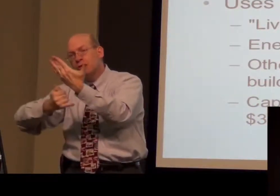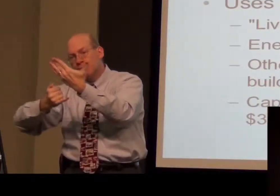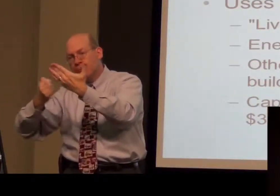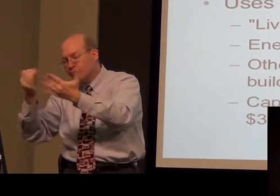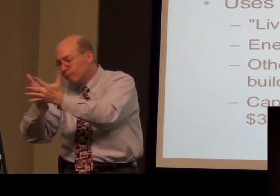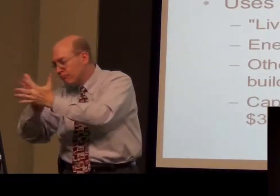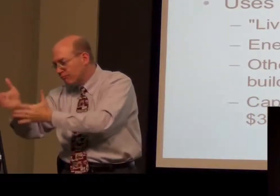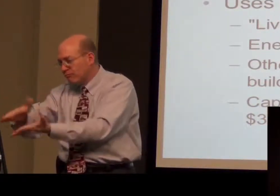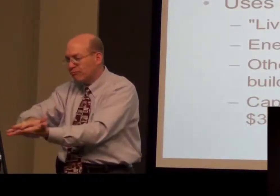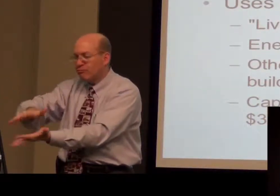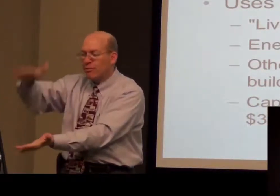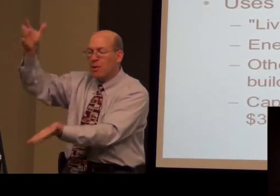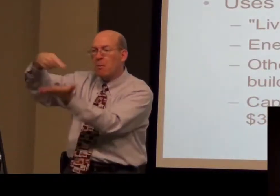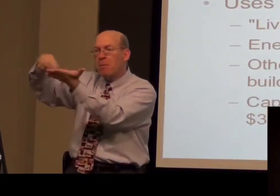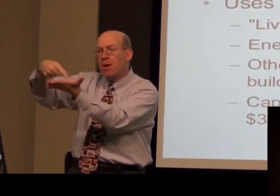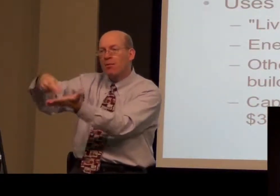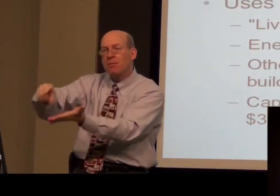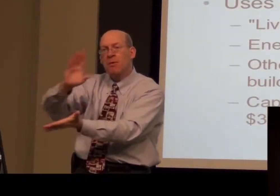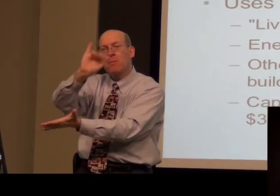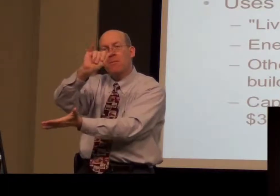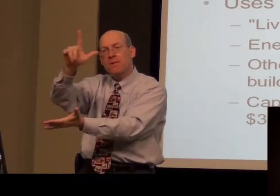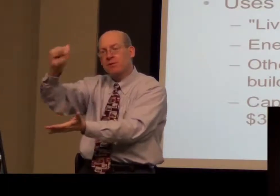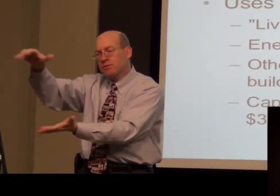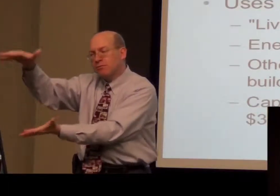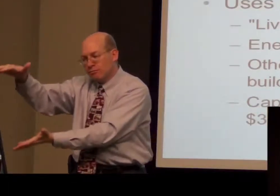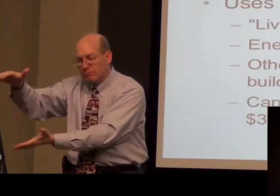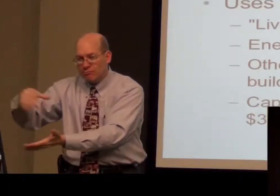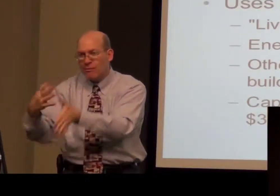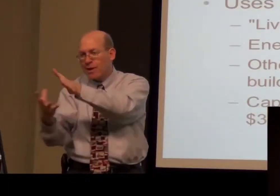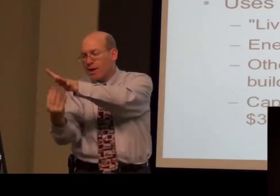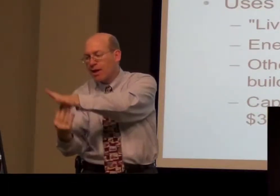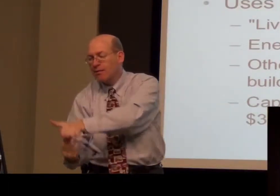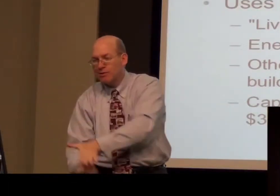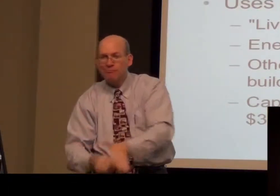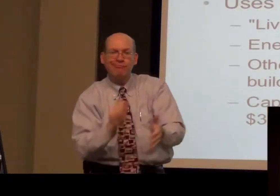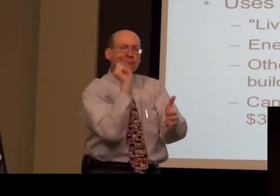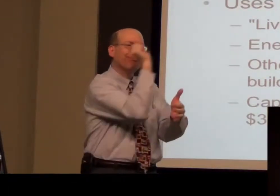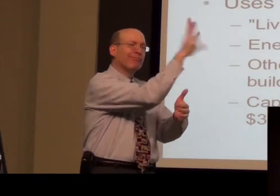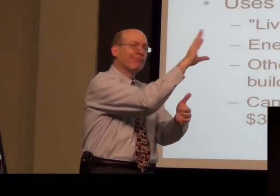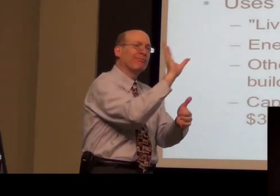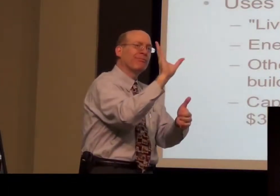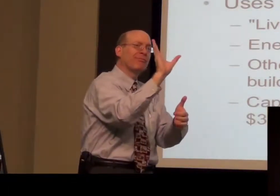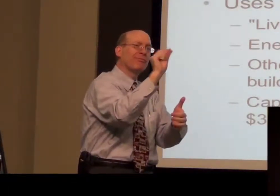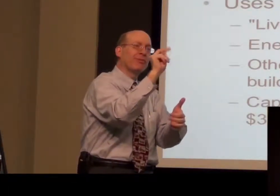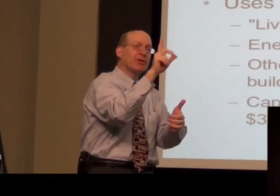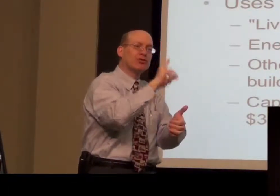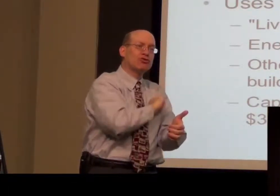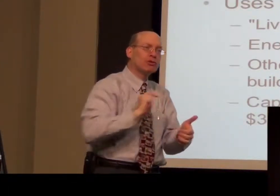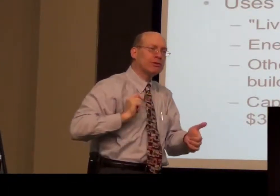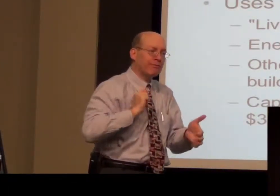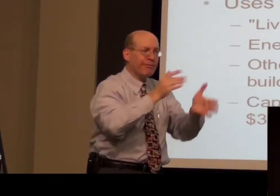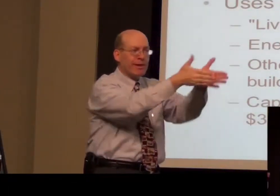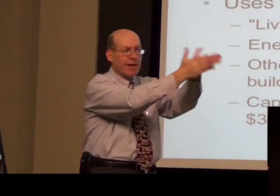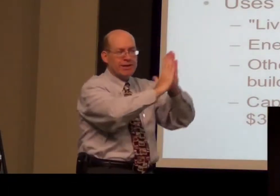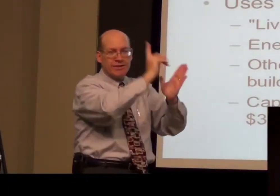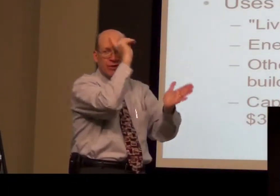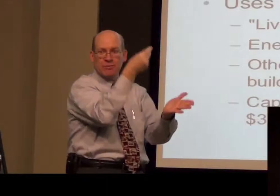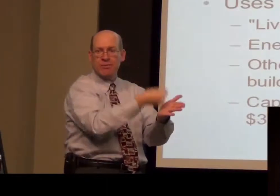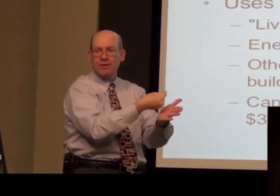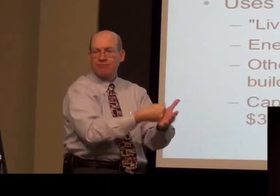it. So then we go to the building contractors and we have to write our checks to them. We go to